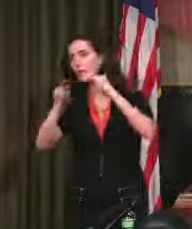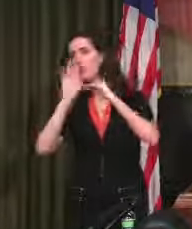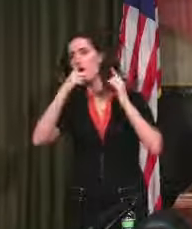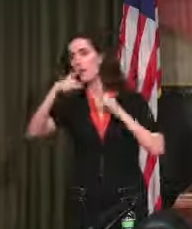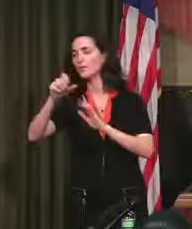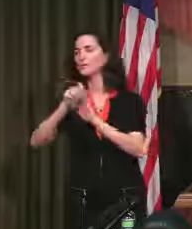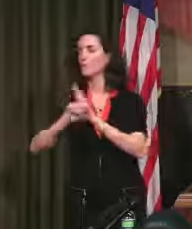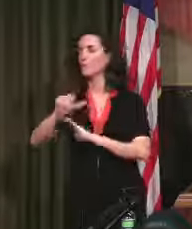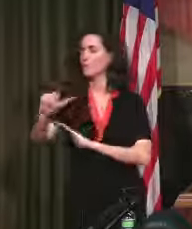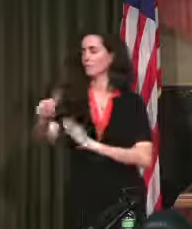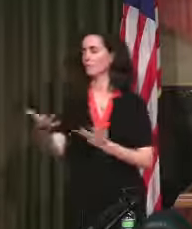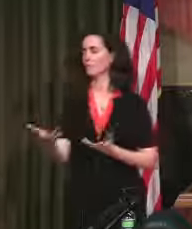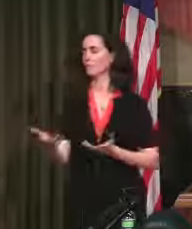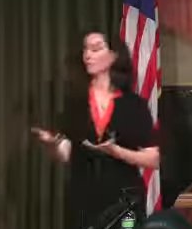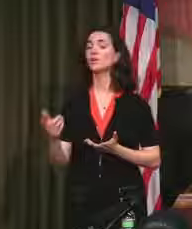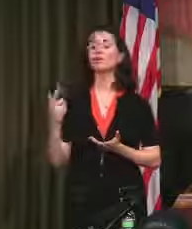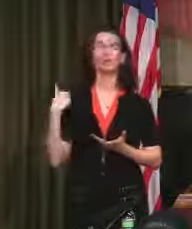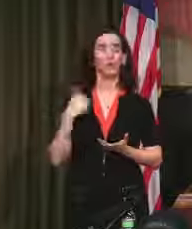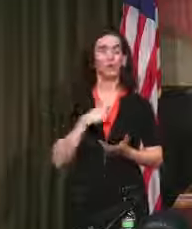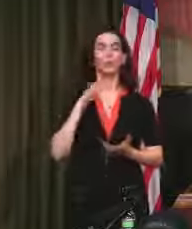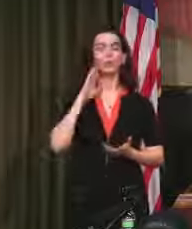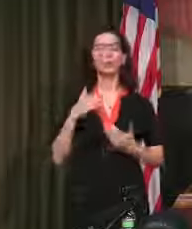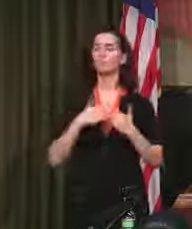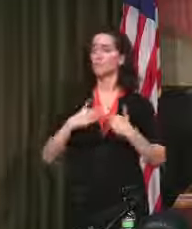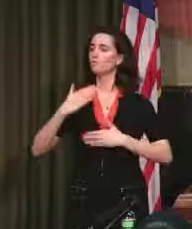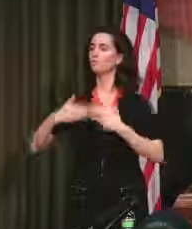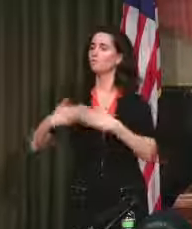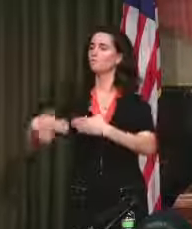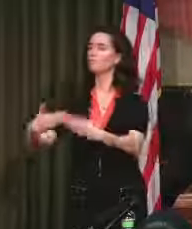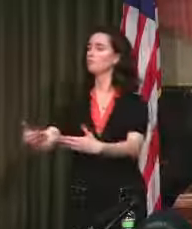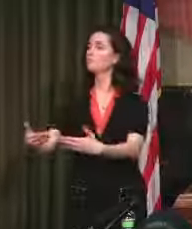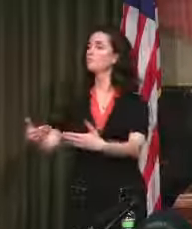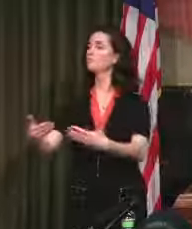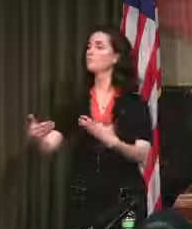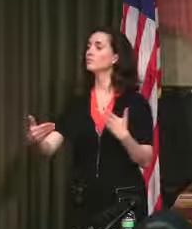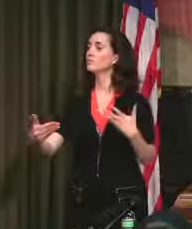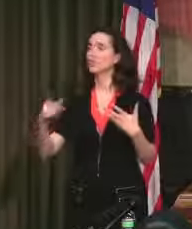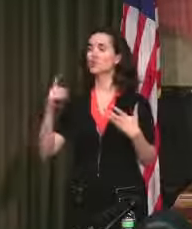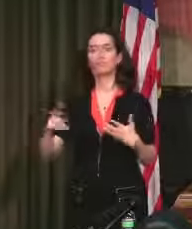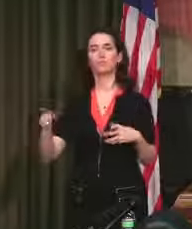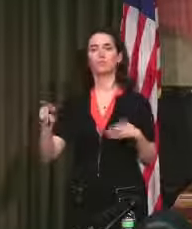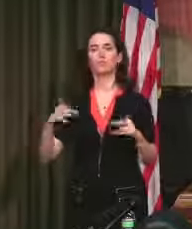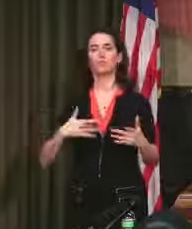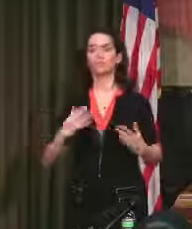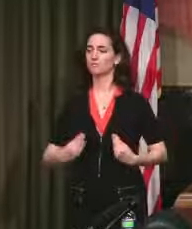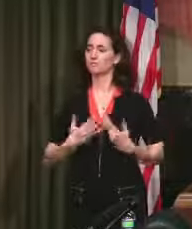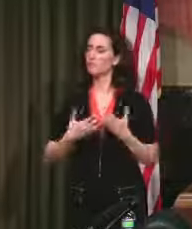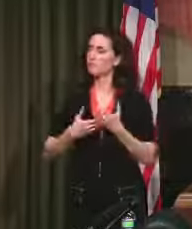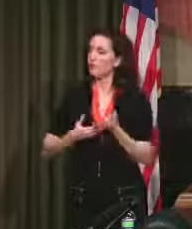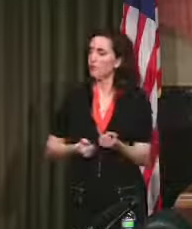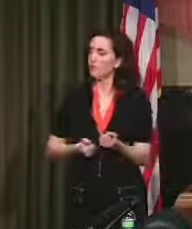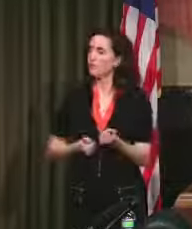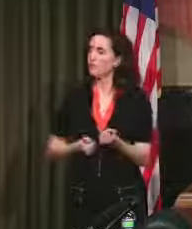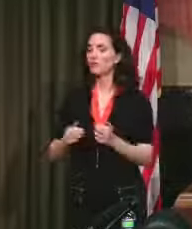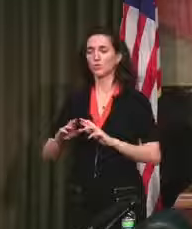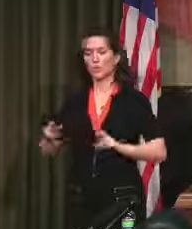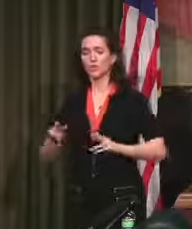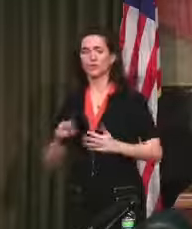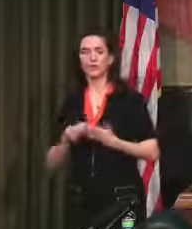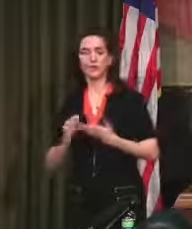Louisiana, and that we are going to move forward in a way that should inspire confidence in people who want to invest in